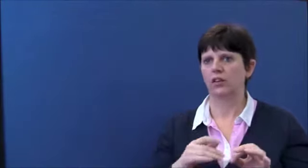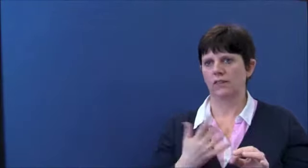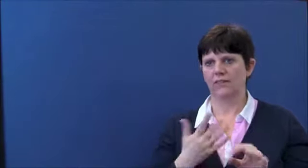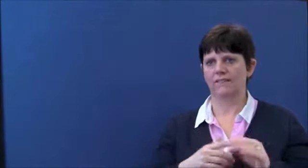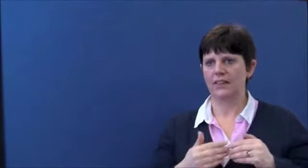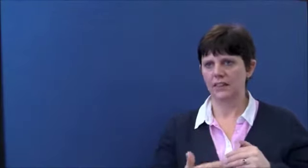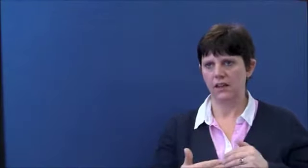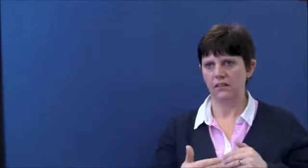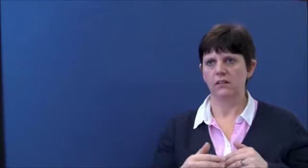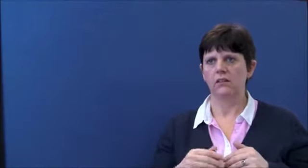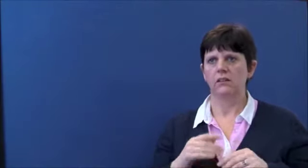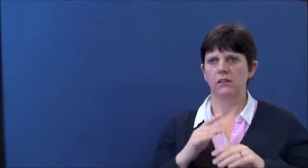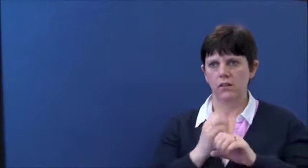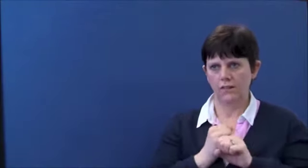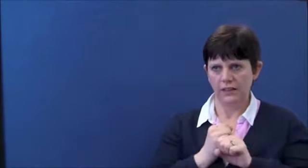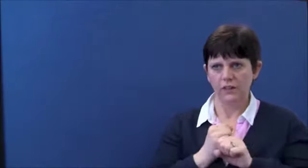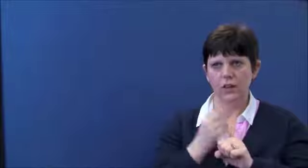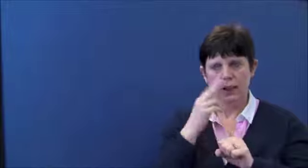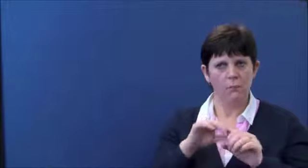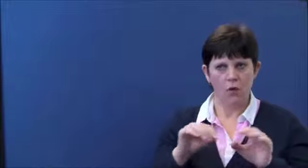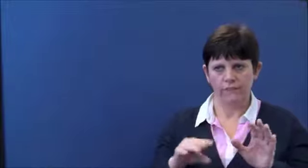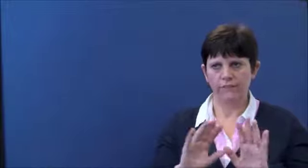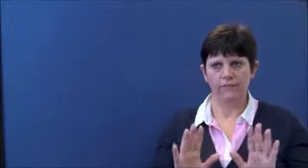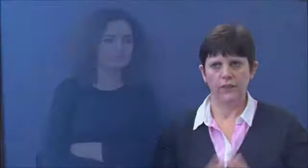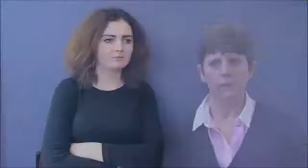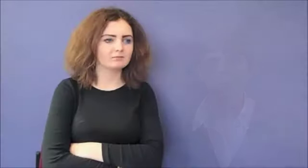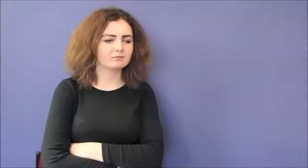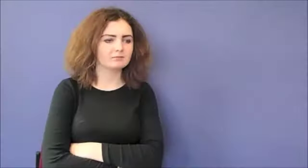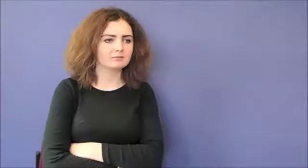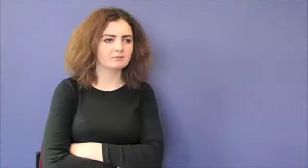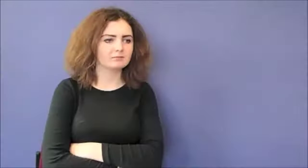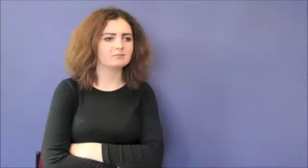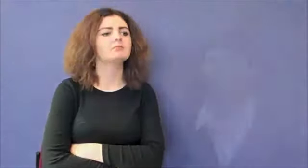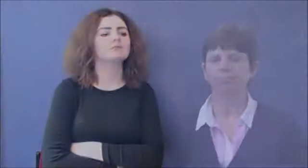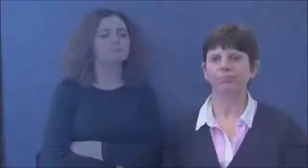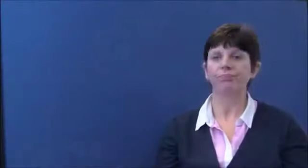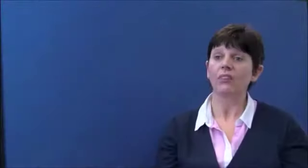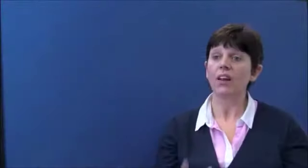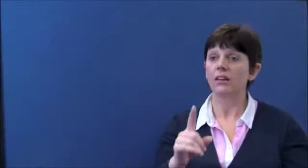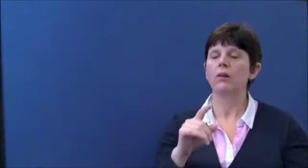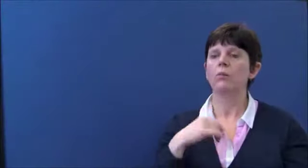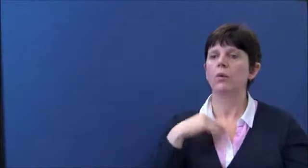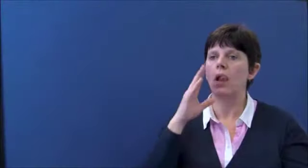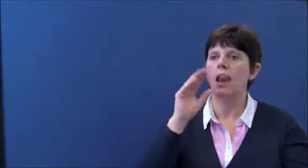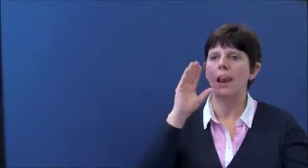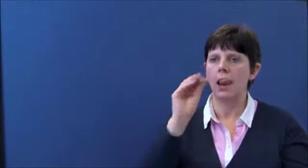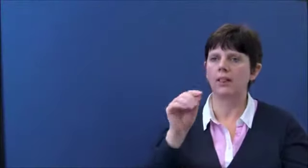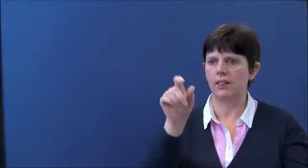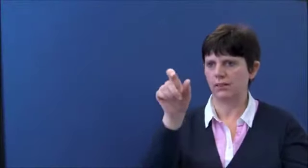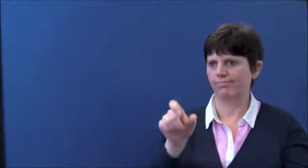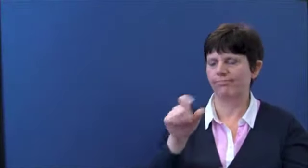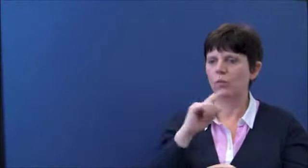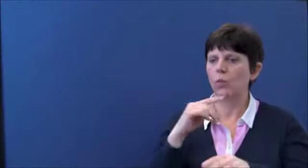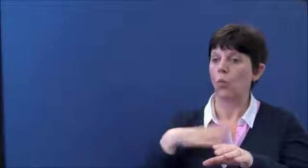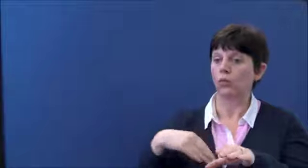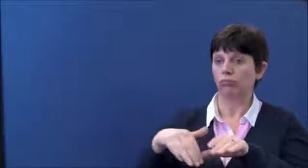5 years, and it will not include people's names and will be kept completely confidential. One thing we do need to say to